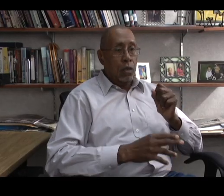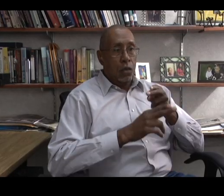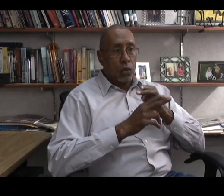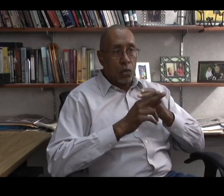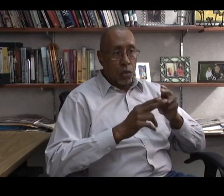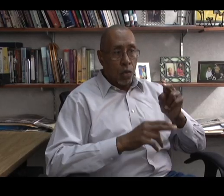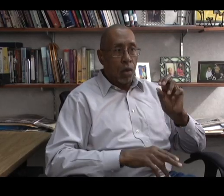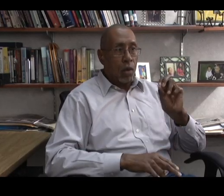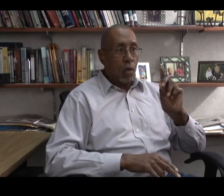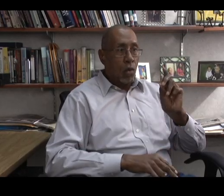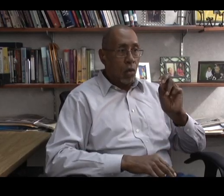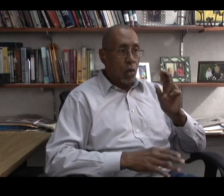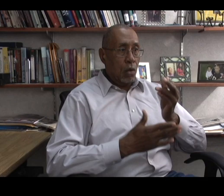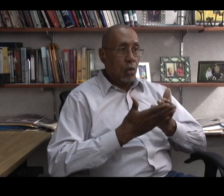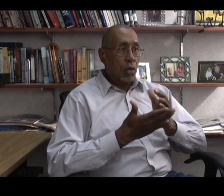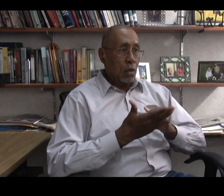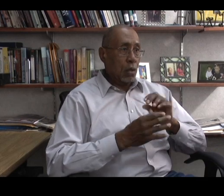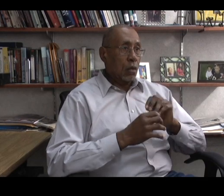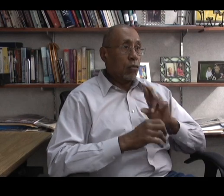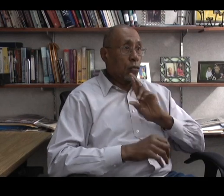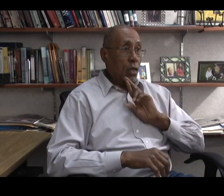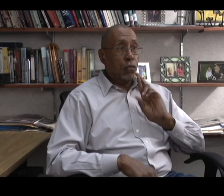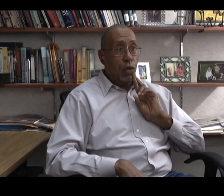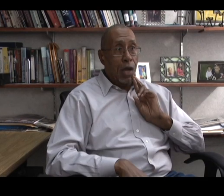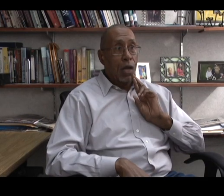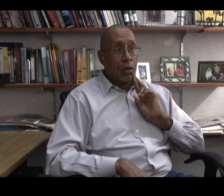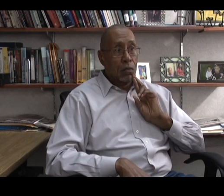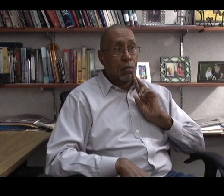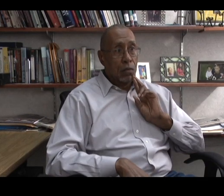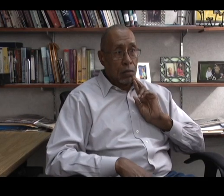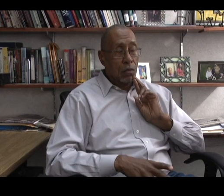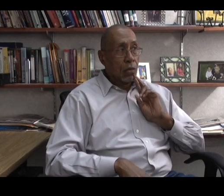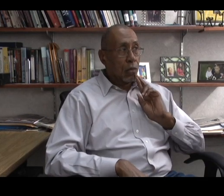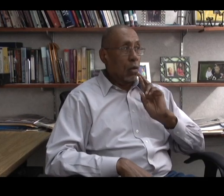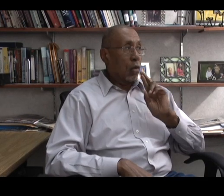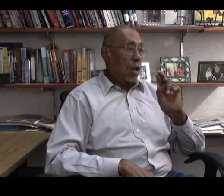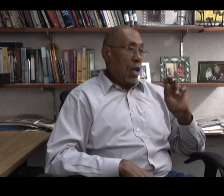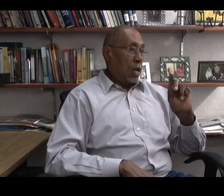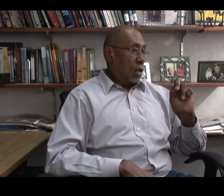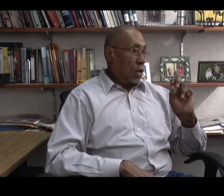My mother was a short order cook at a restaurant.